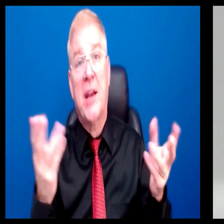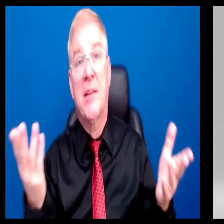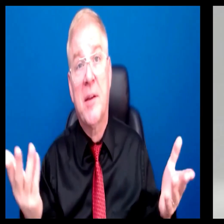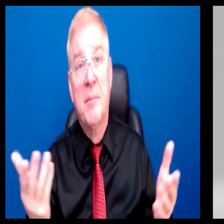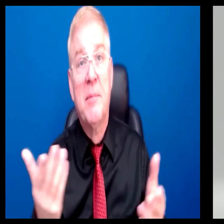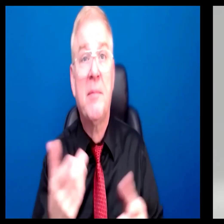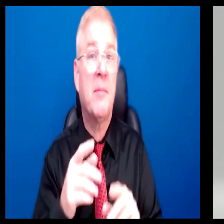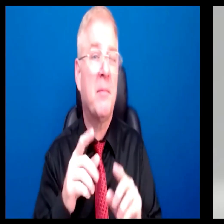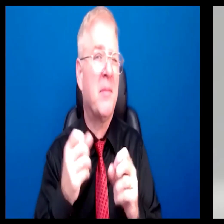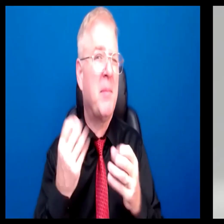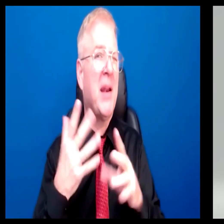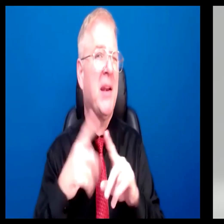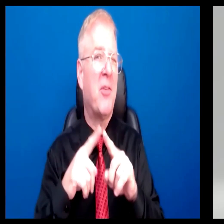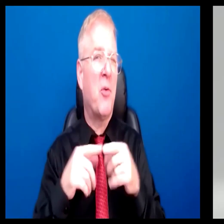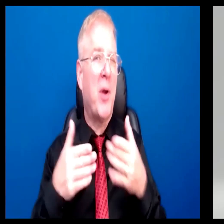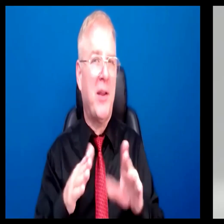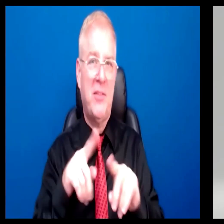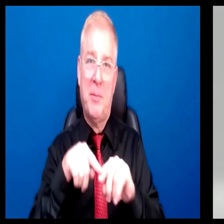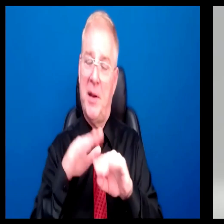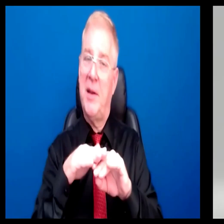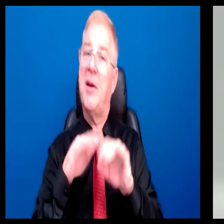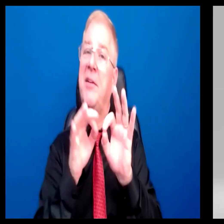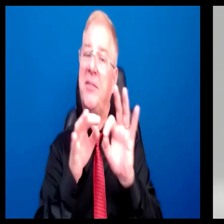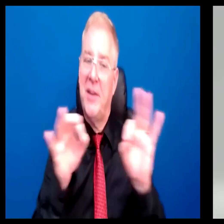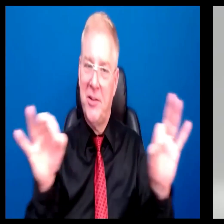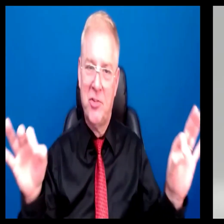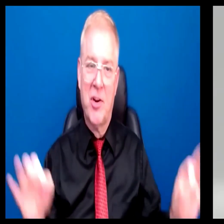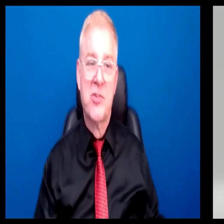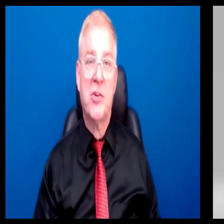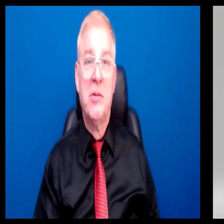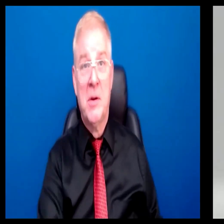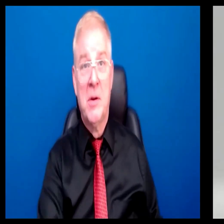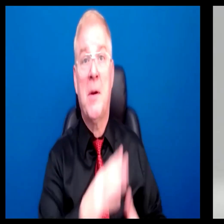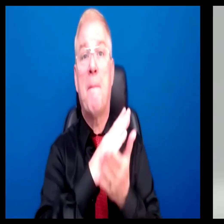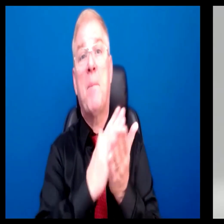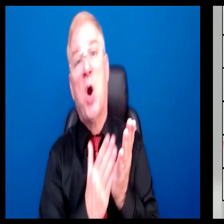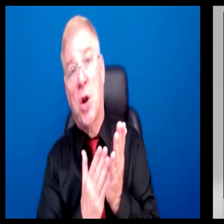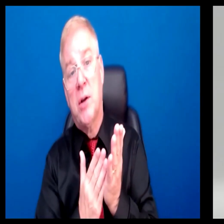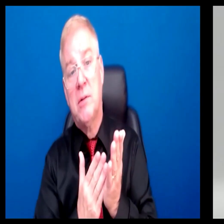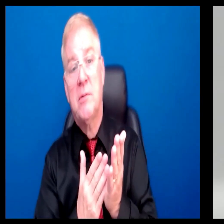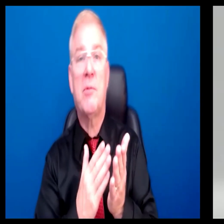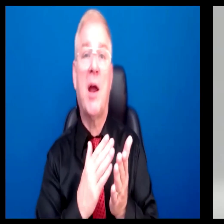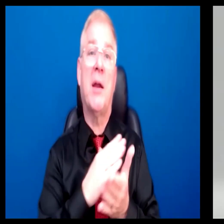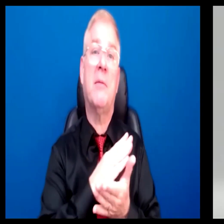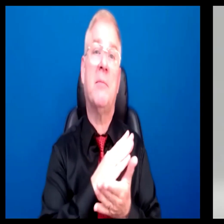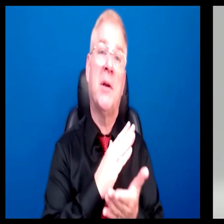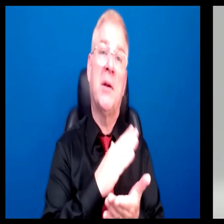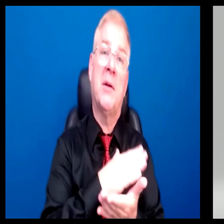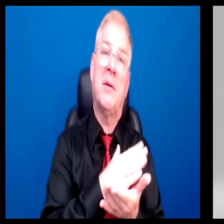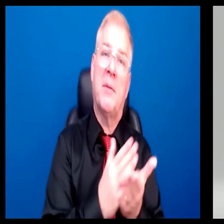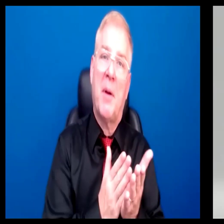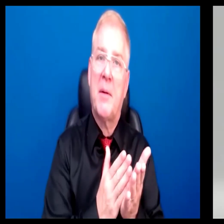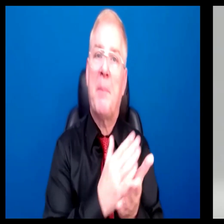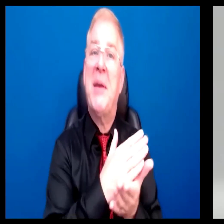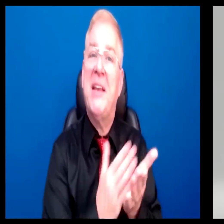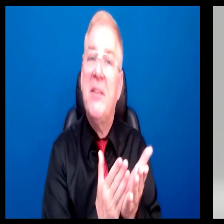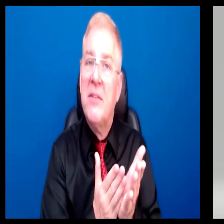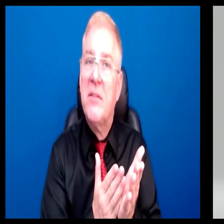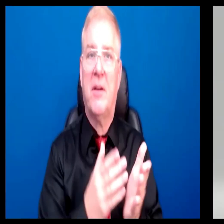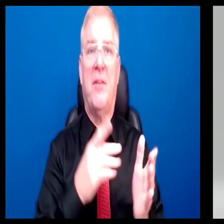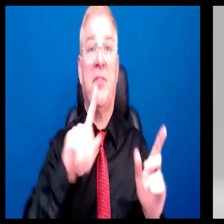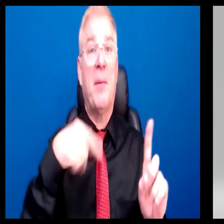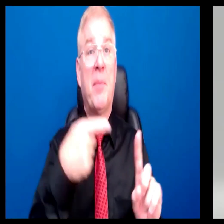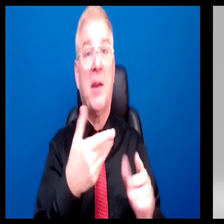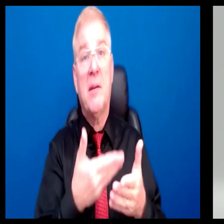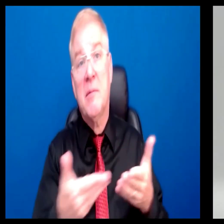You're citing them. Many different ways depending on sentence structure. Part, right? A